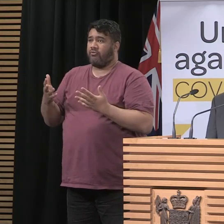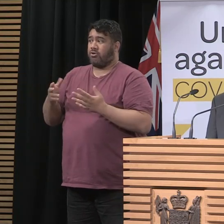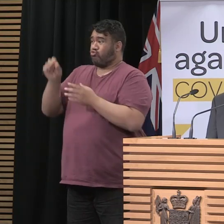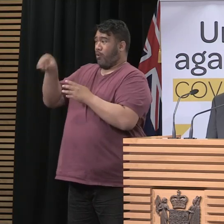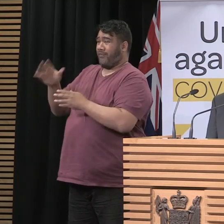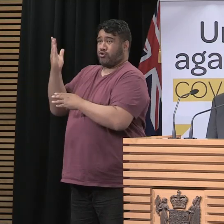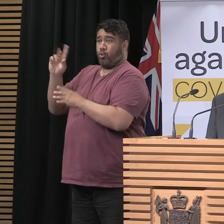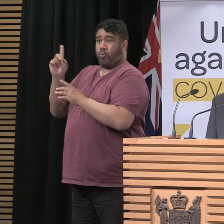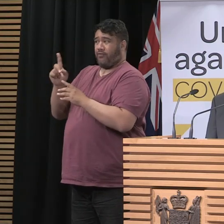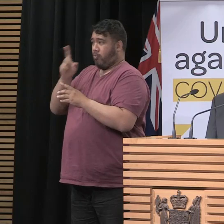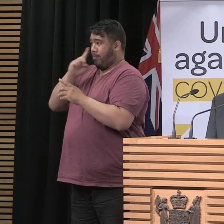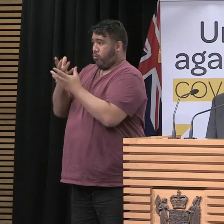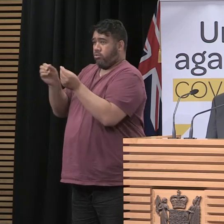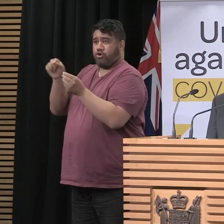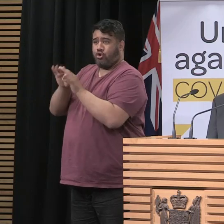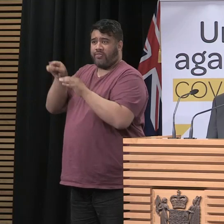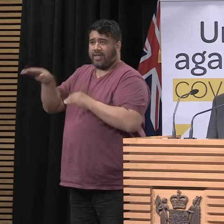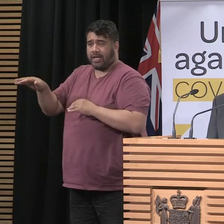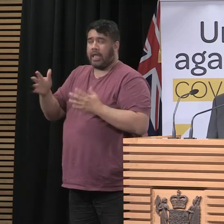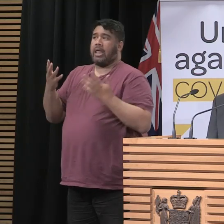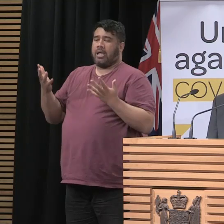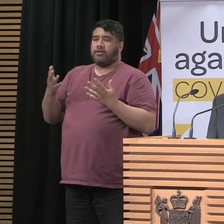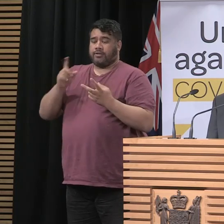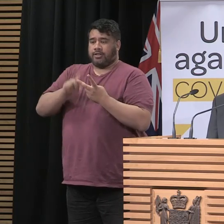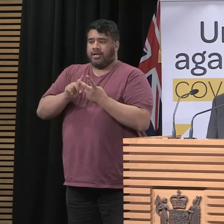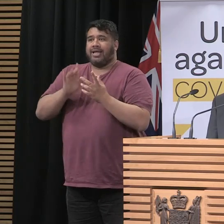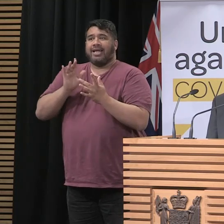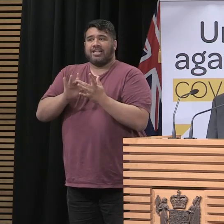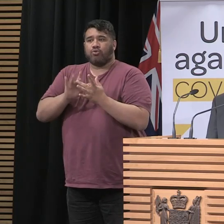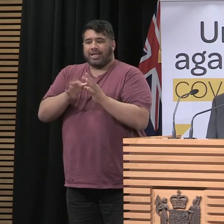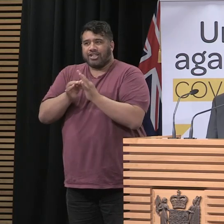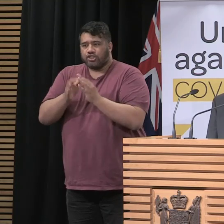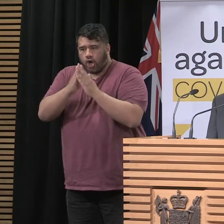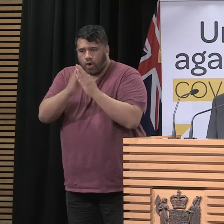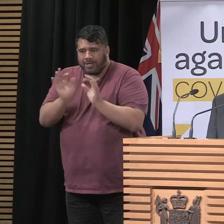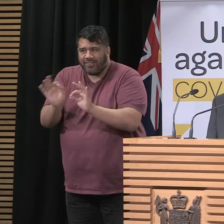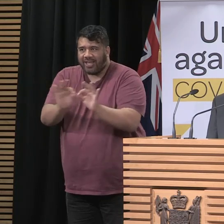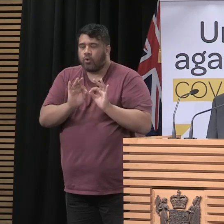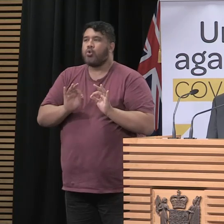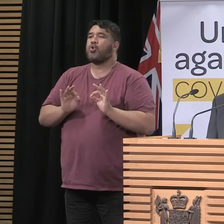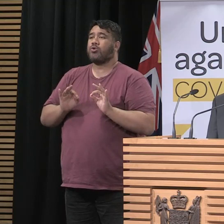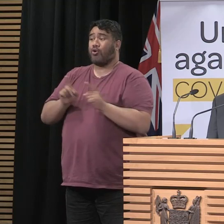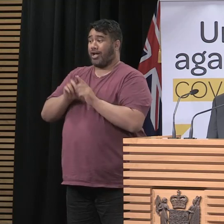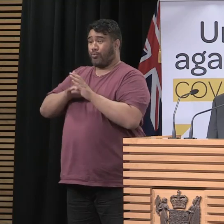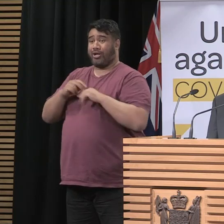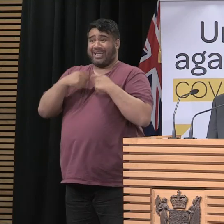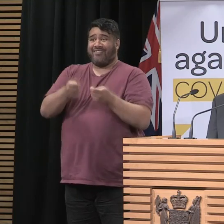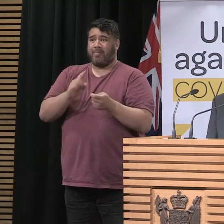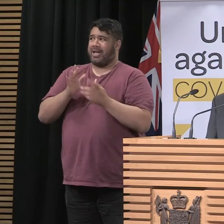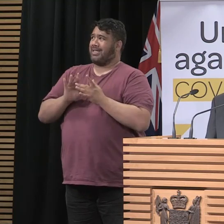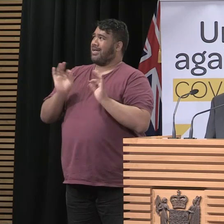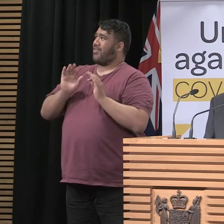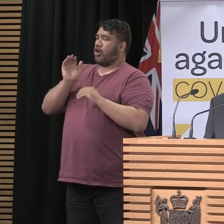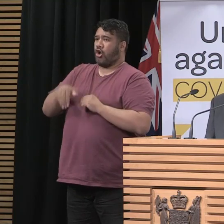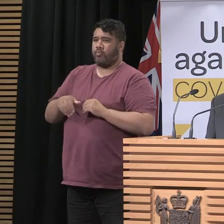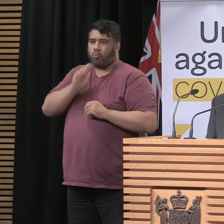that in many low decile areas, the internet connection is not there either. So the provision of devices will not suffice.